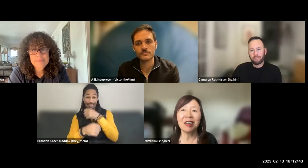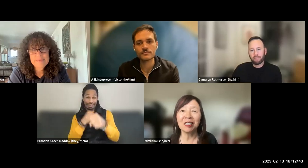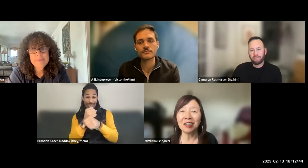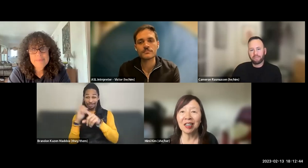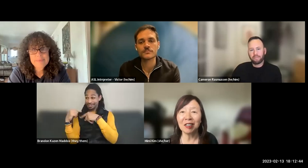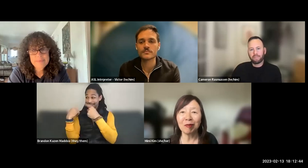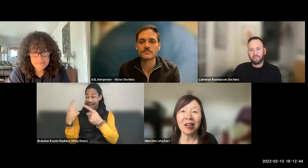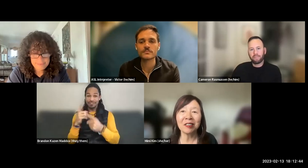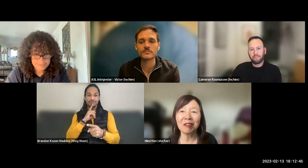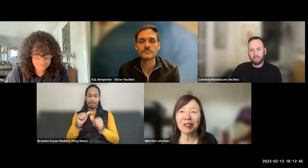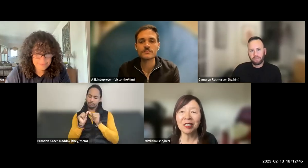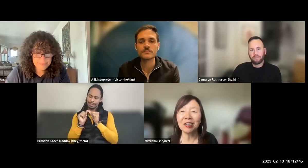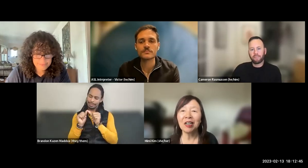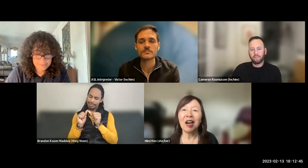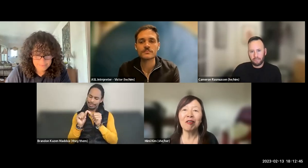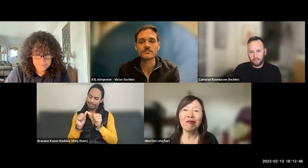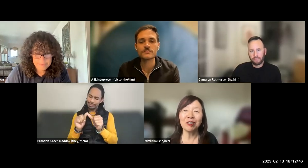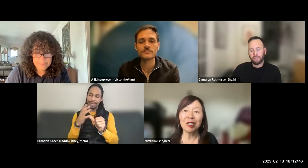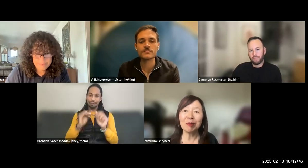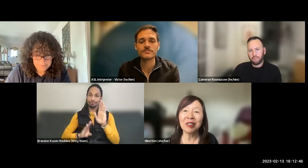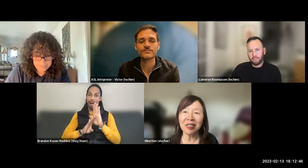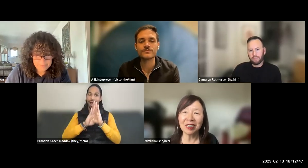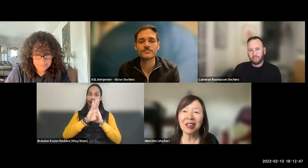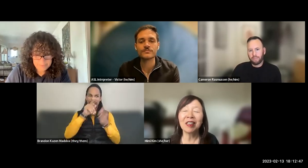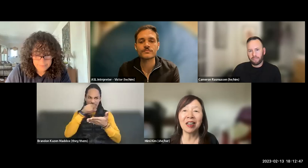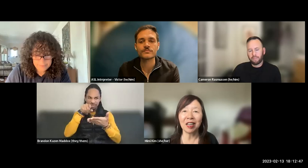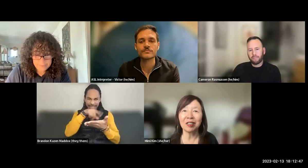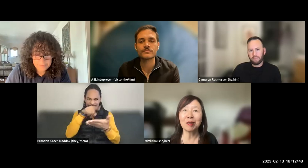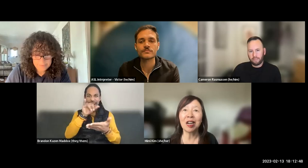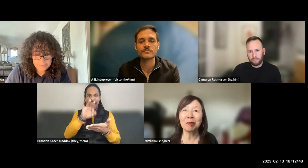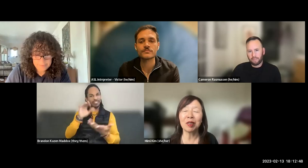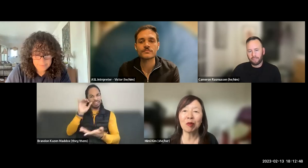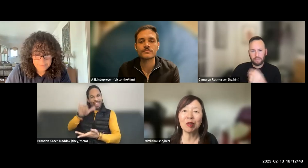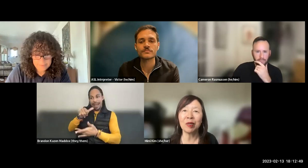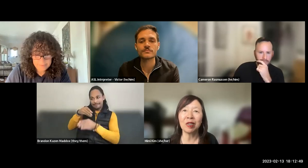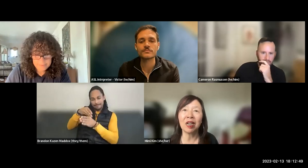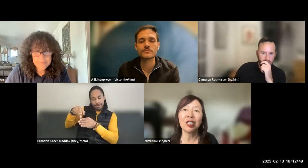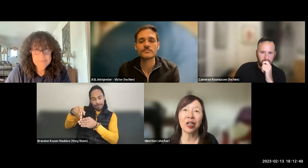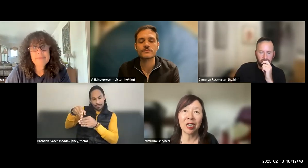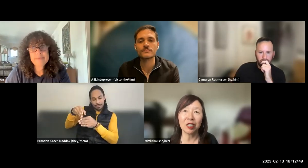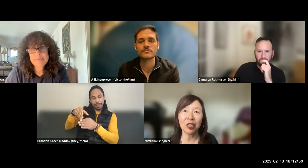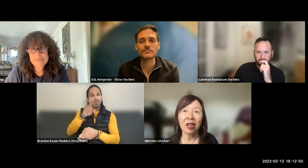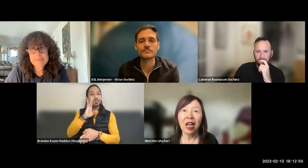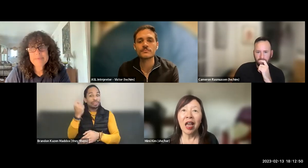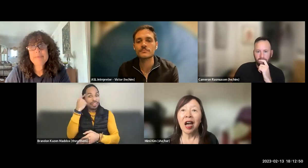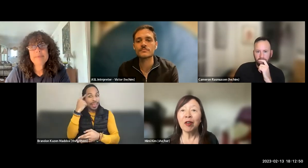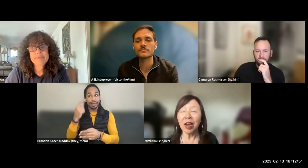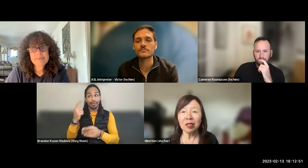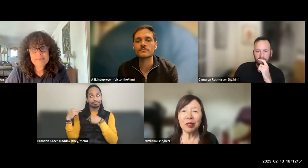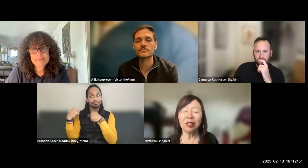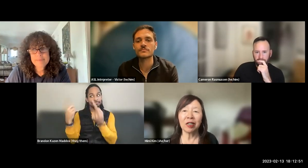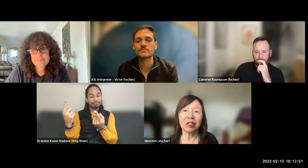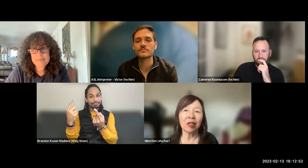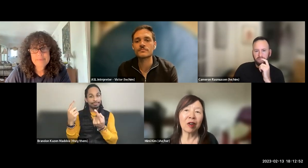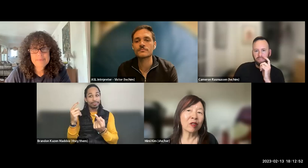persistent, unending, and rising critique of a field, and you would think then at this time that there would be a change. There